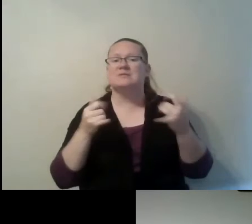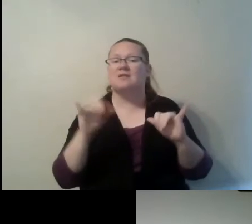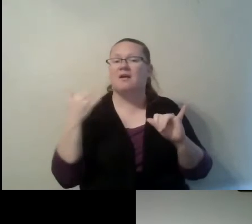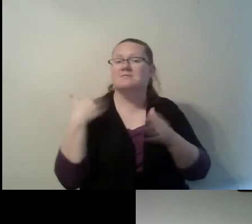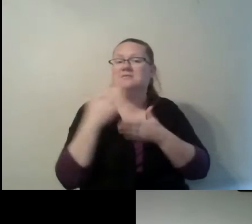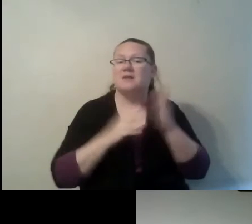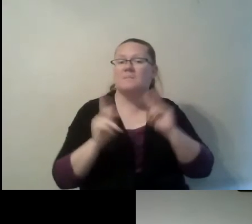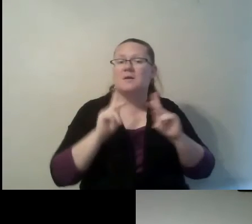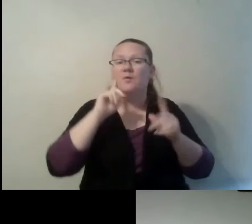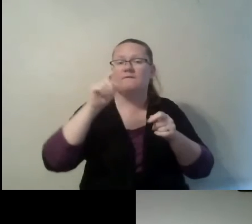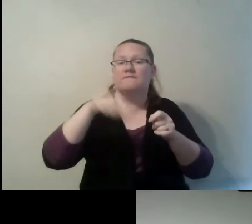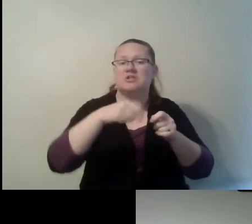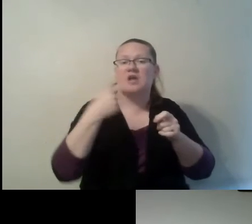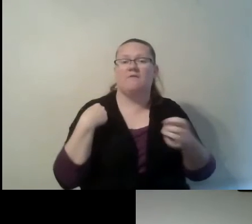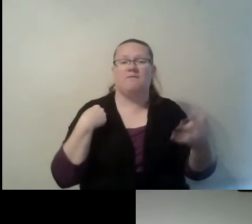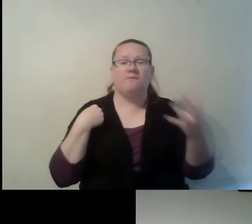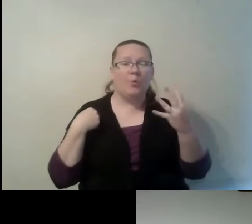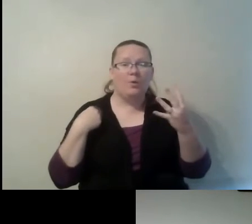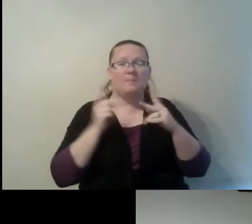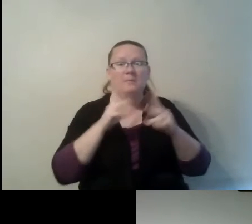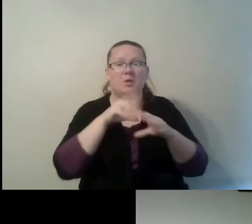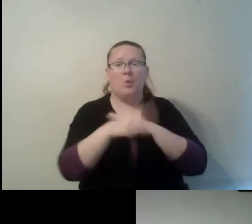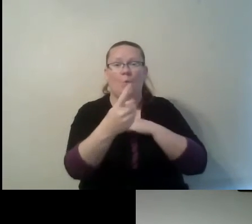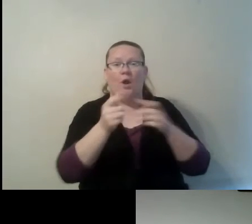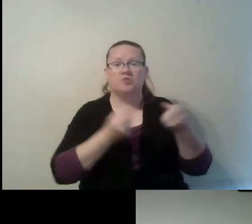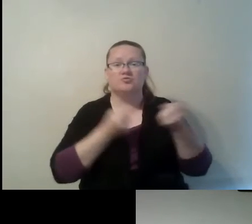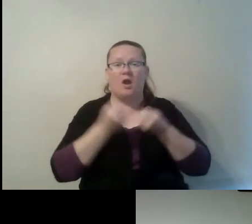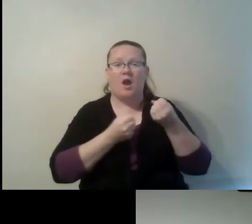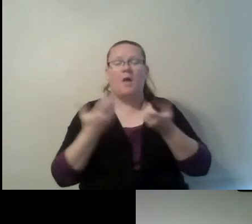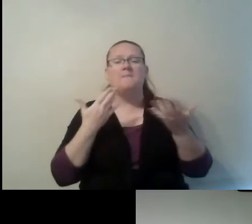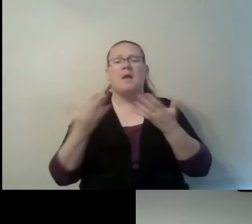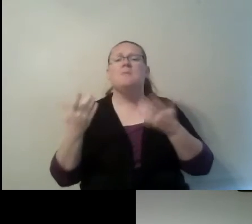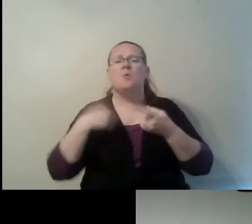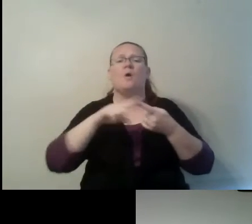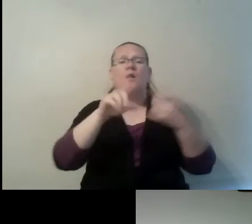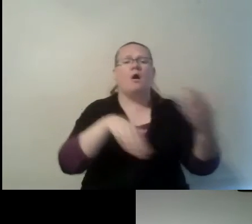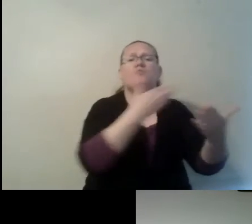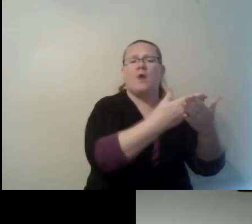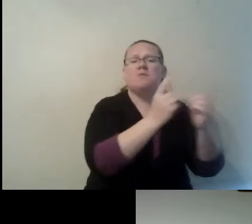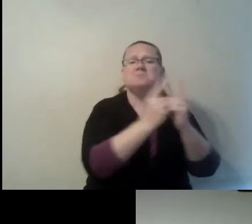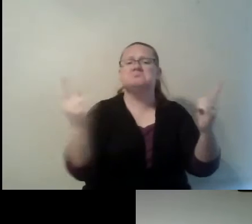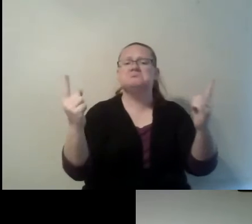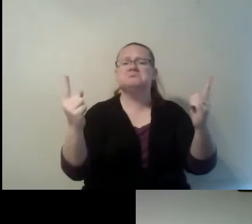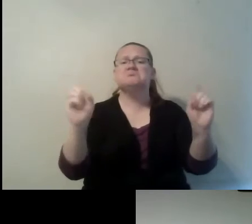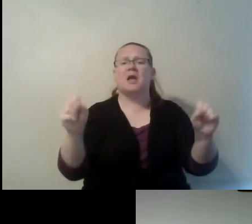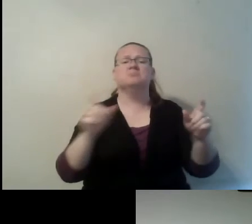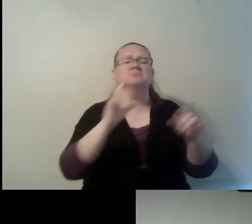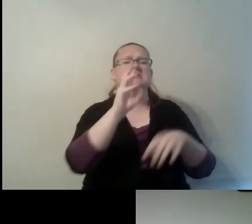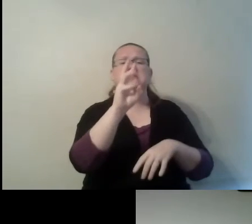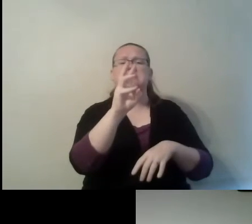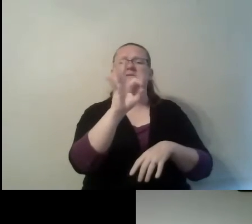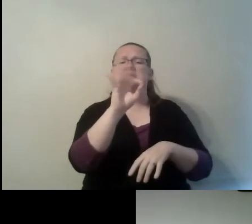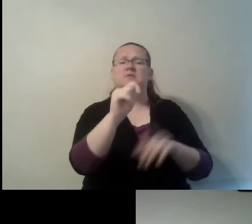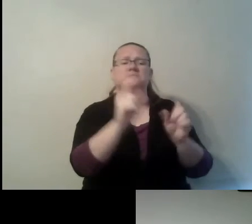time, 400 truck going fishing. They might have 6-foot separation when they get down to the river or out on the lake, but